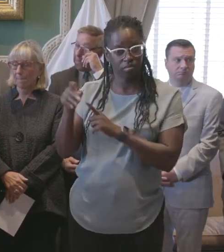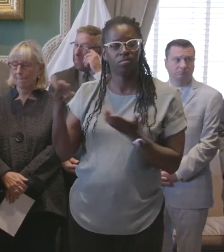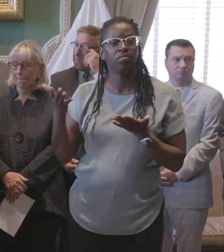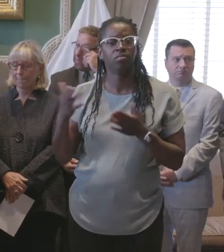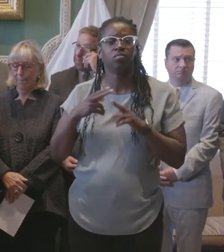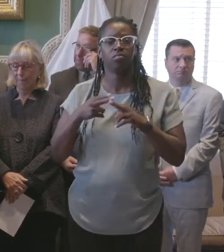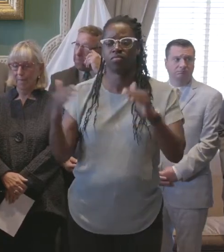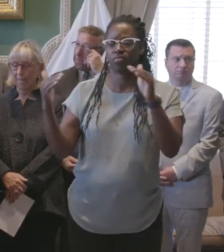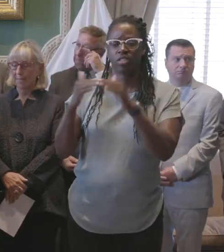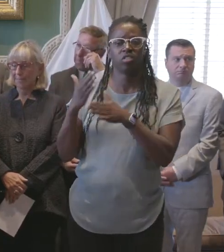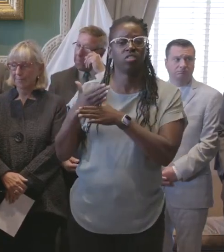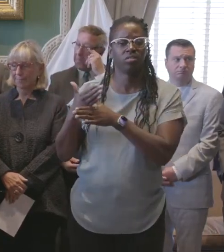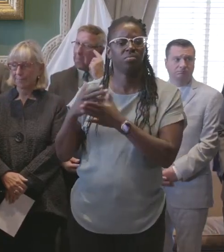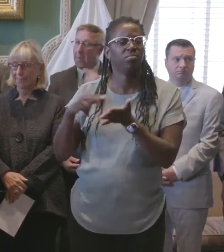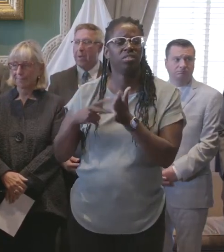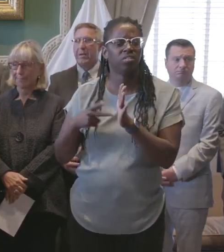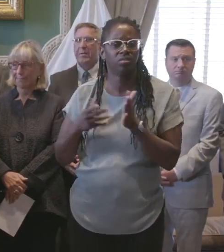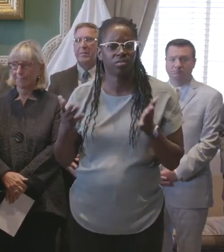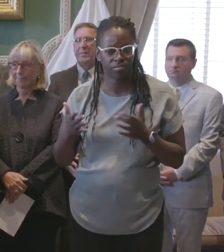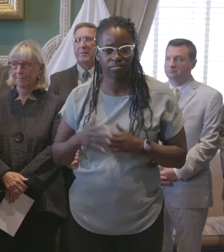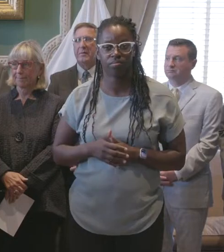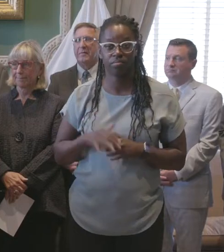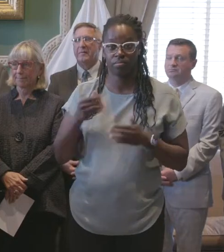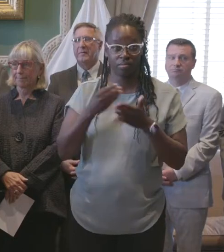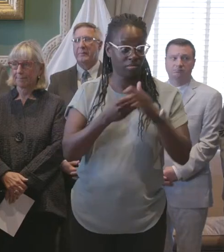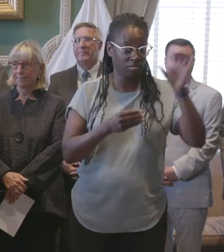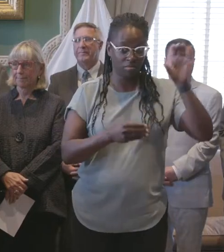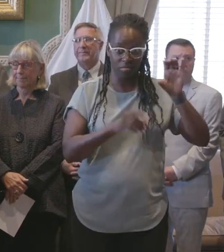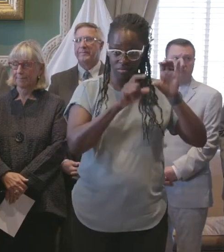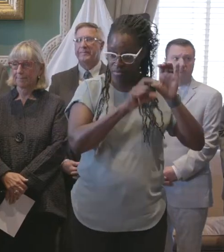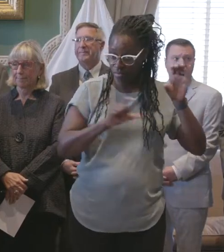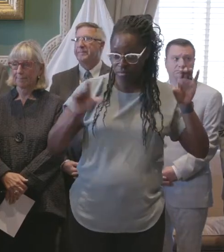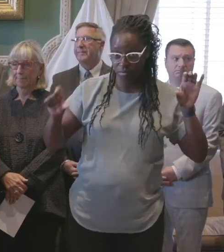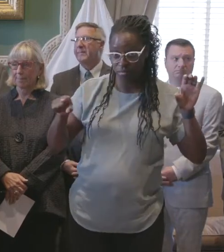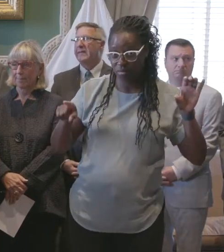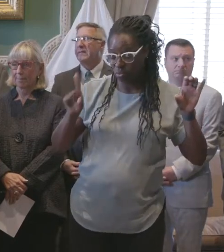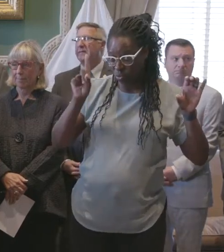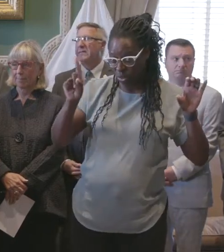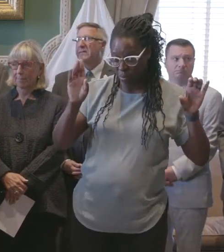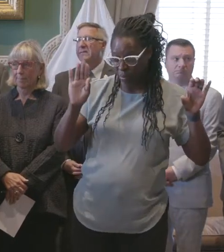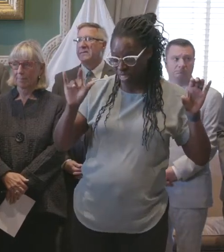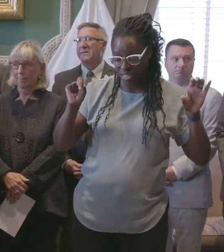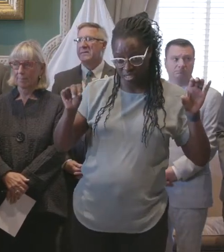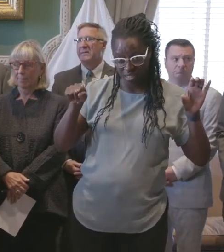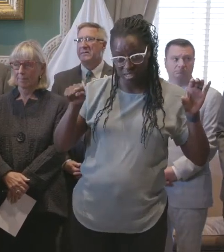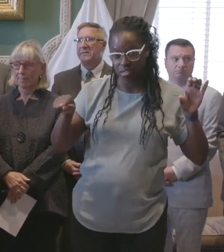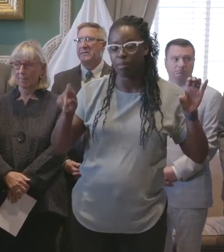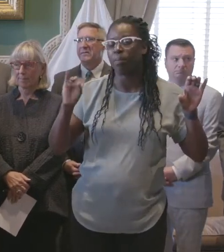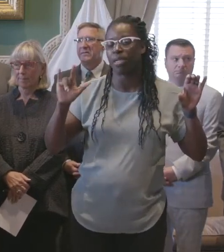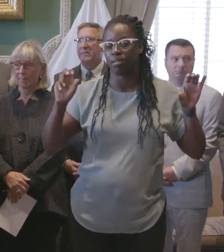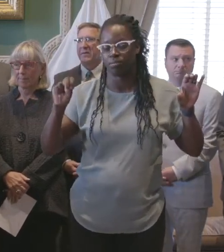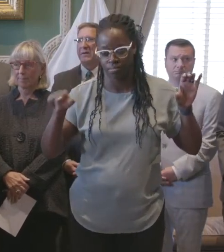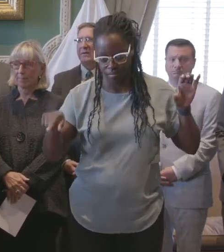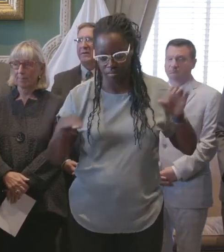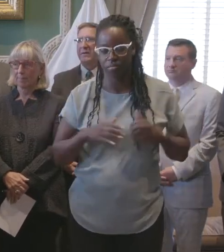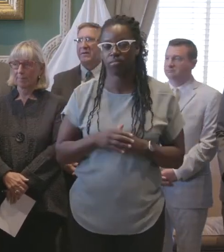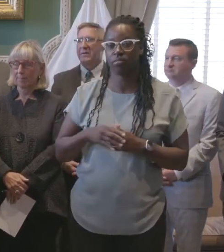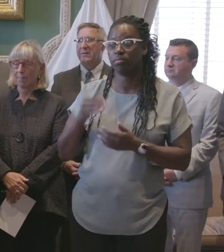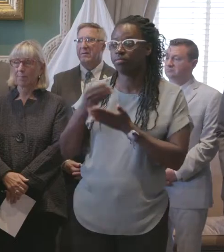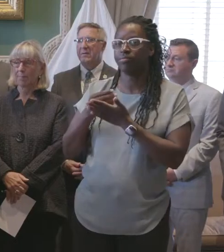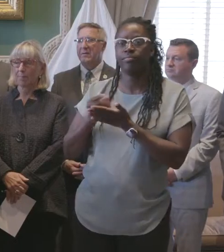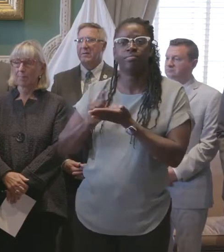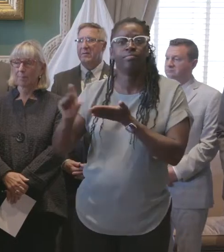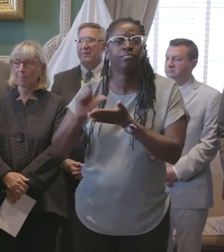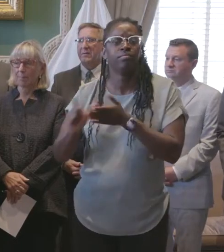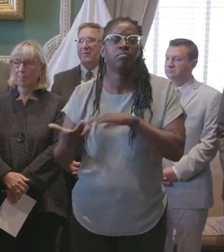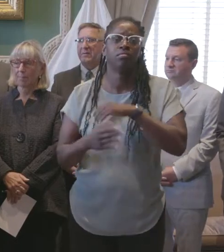leverage $1 billion of investment in our roads, bridges, and rails. That's going to build on, and really